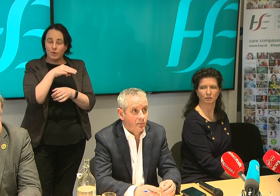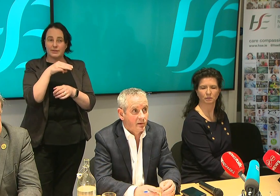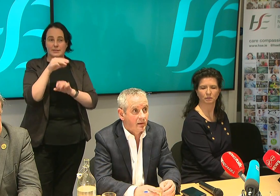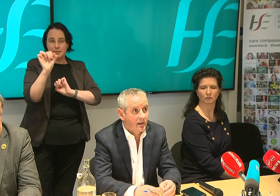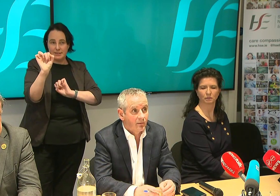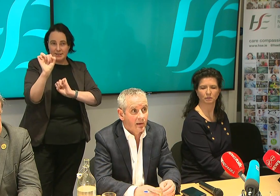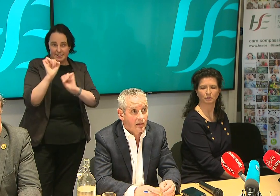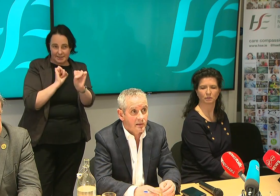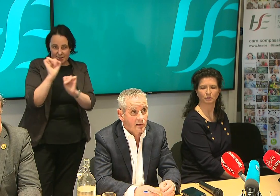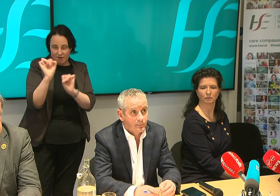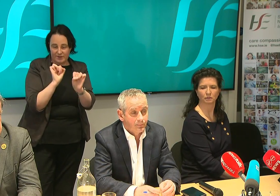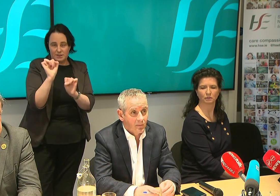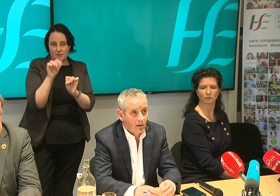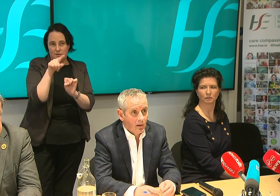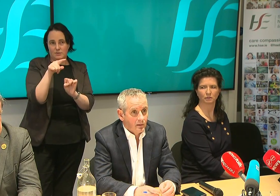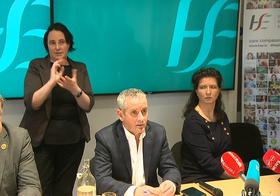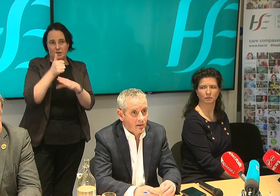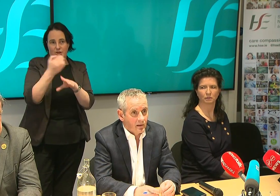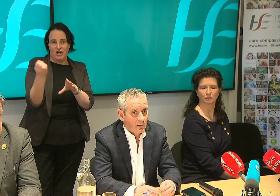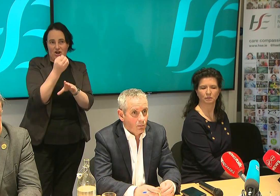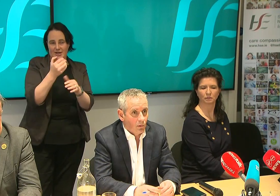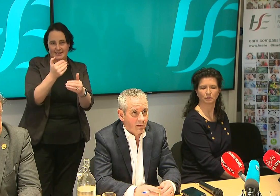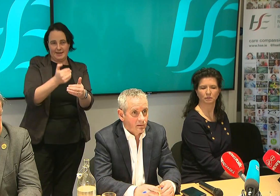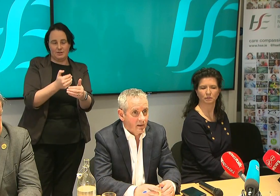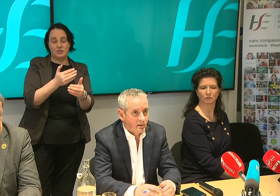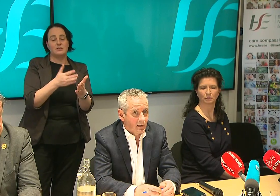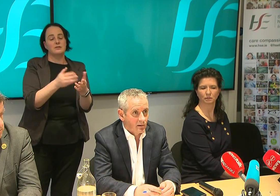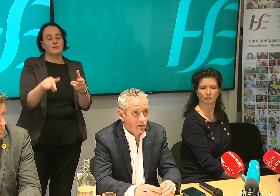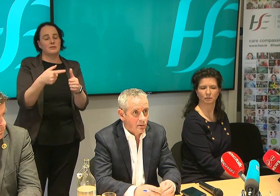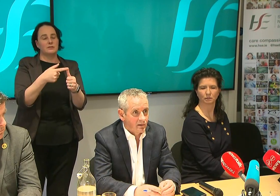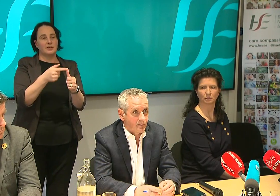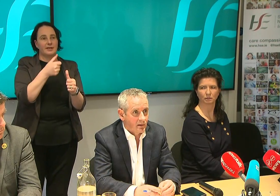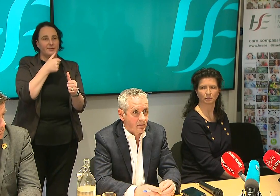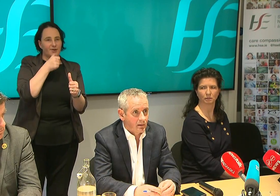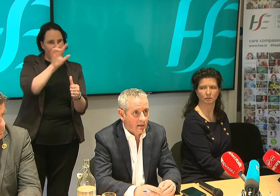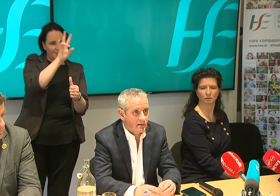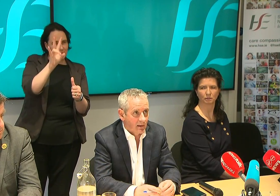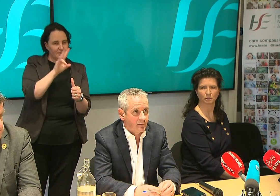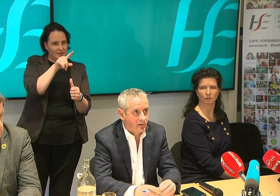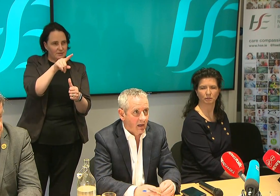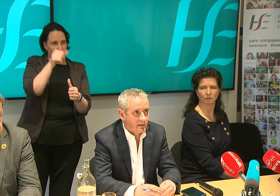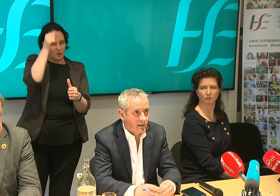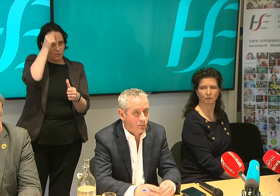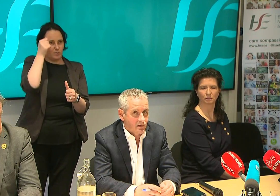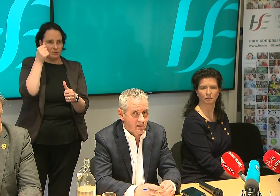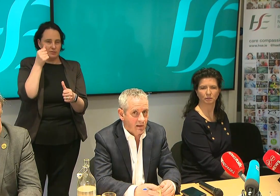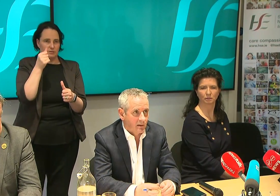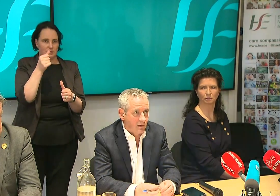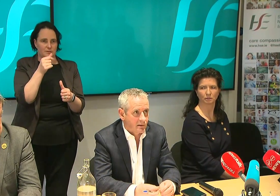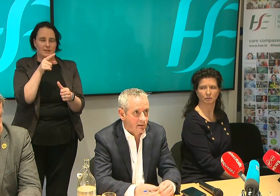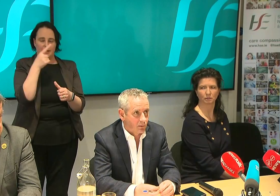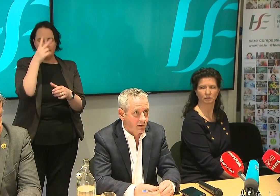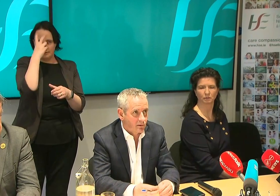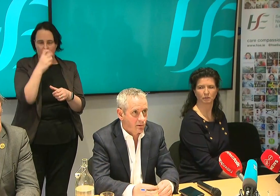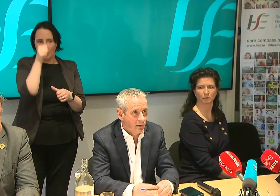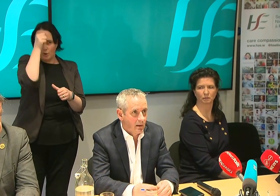that we're putting in at a very early stage. Just on the wider question, as you know, in terms of the cases identified last night, we're still in the